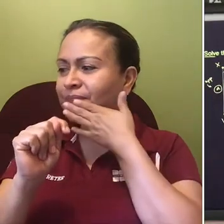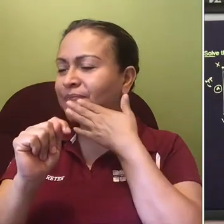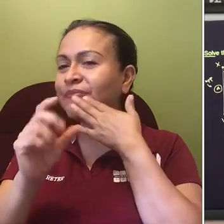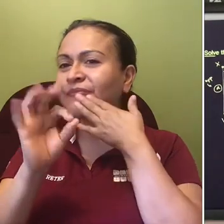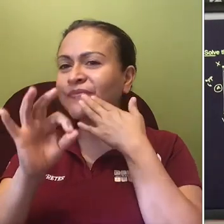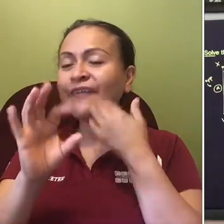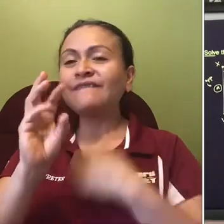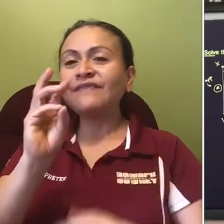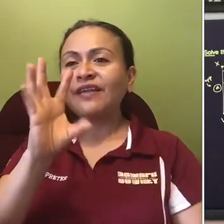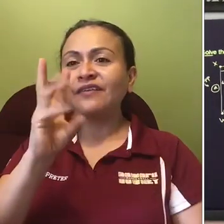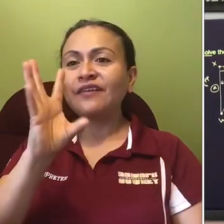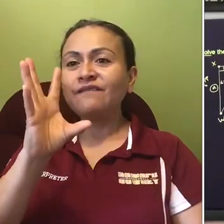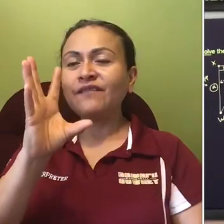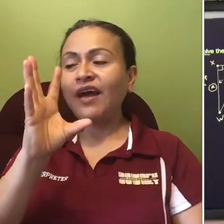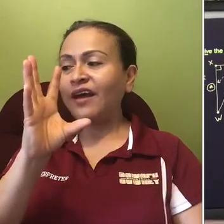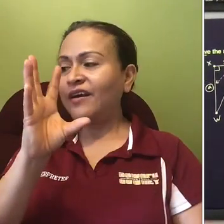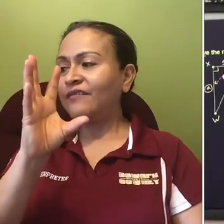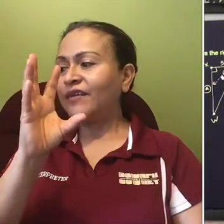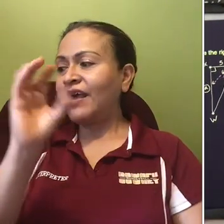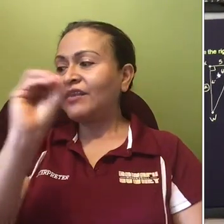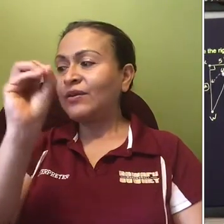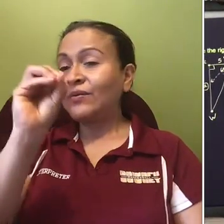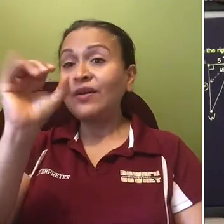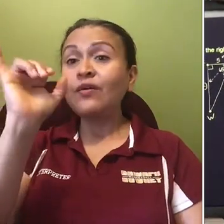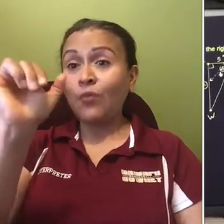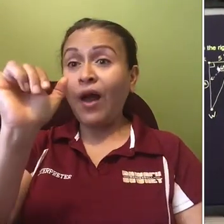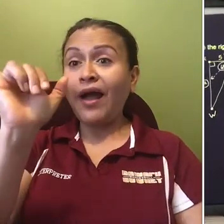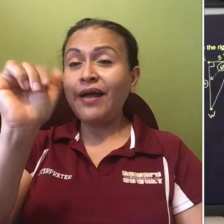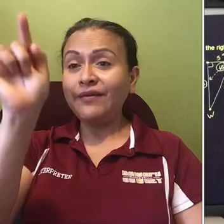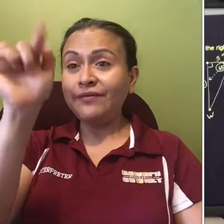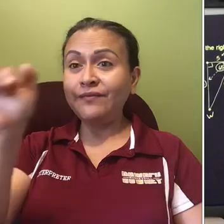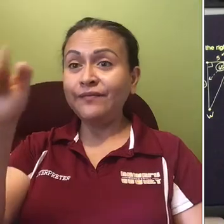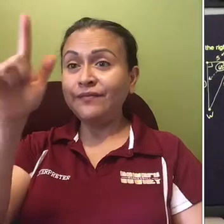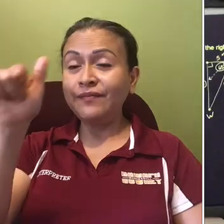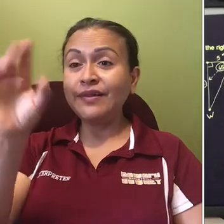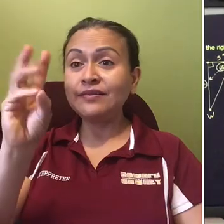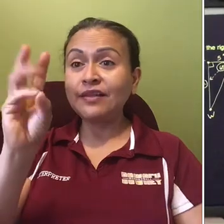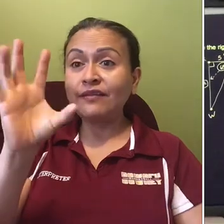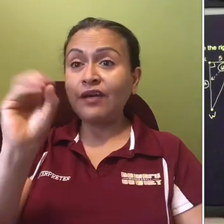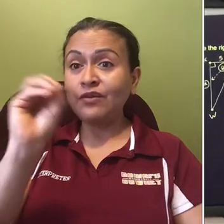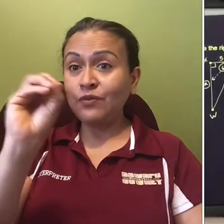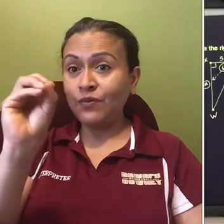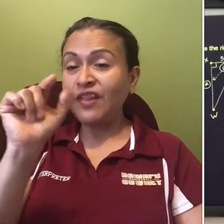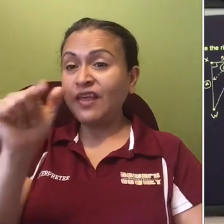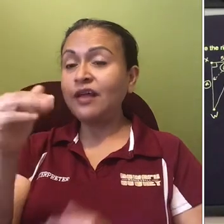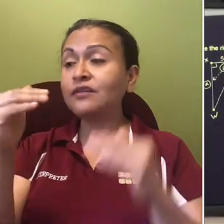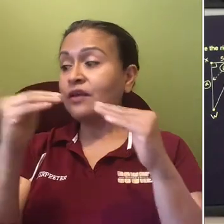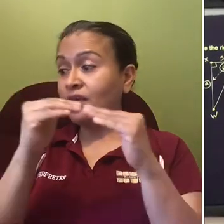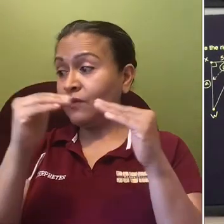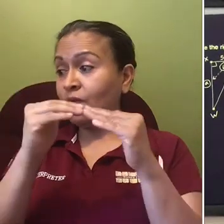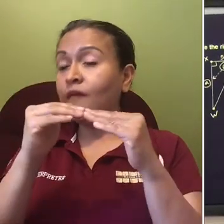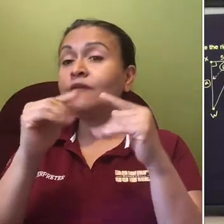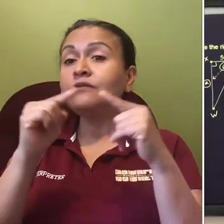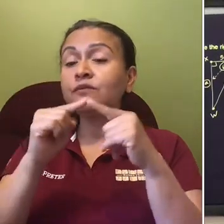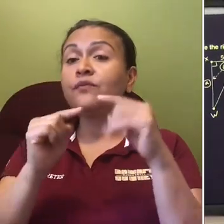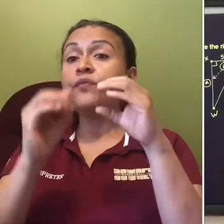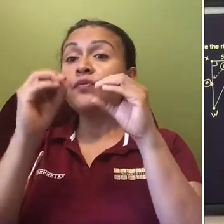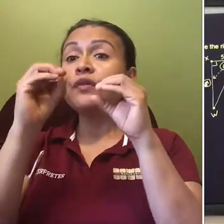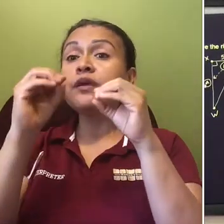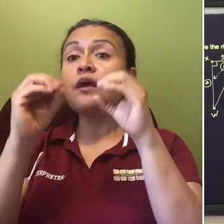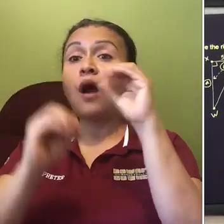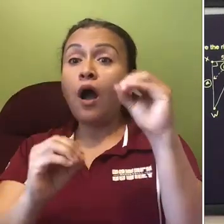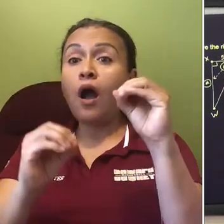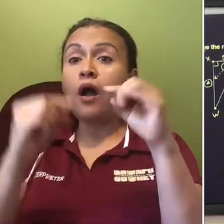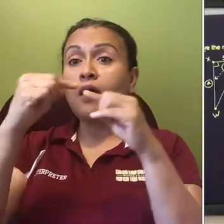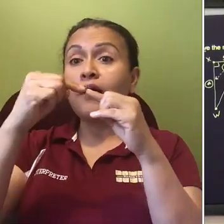of 65 degrees of that angle of 65 degrees is equal to the opposite, the length of the opposite